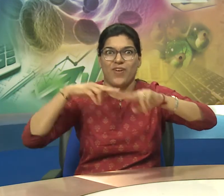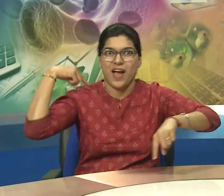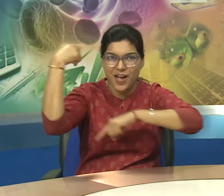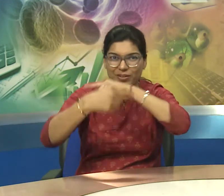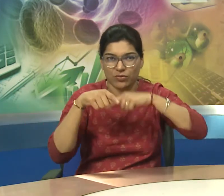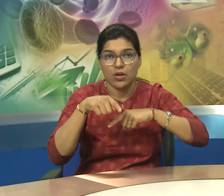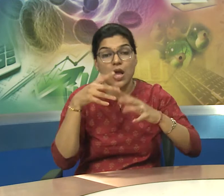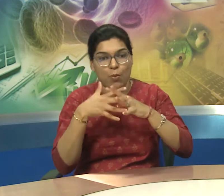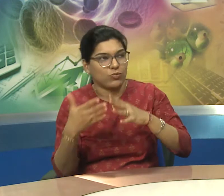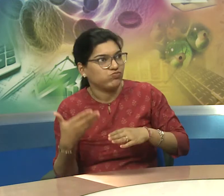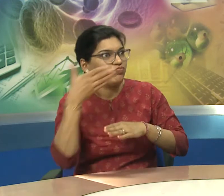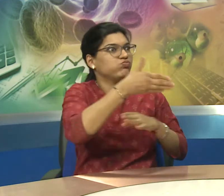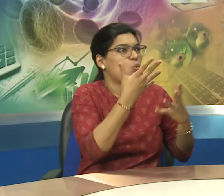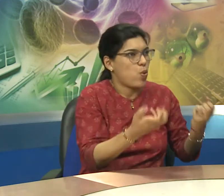directly from